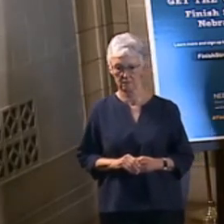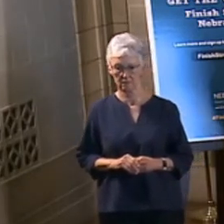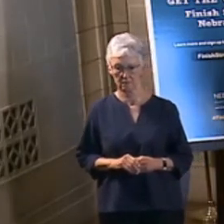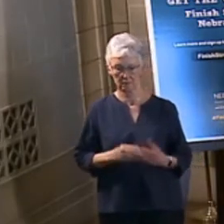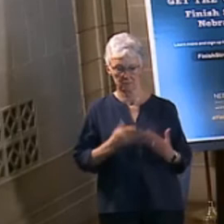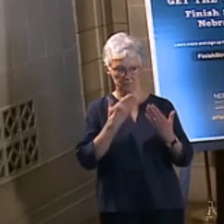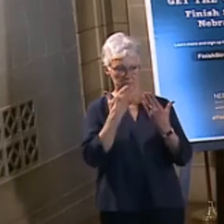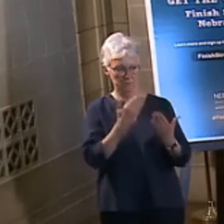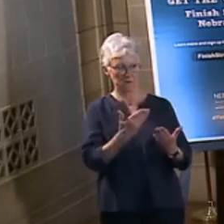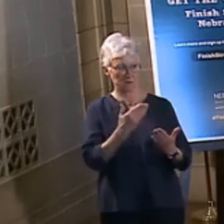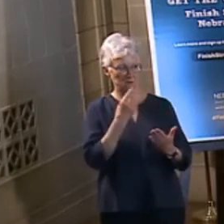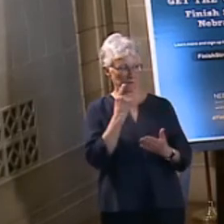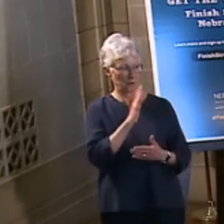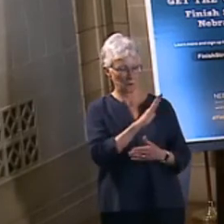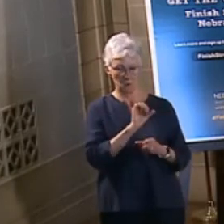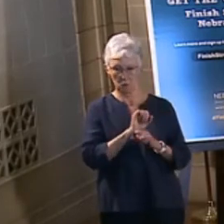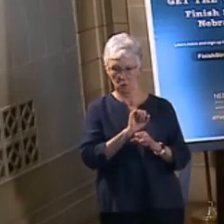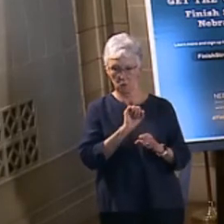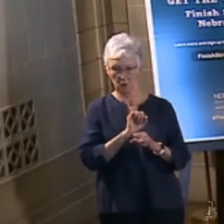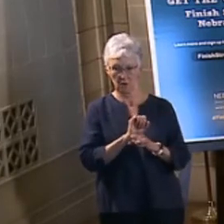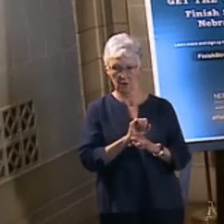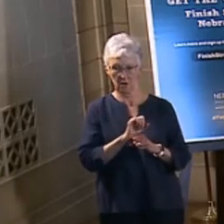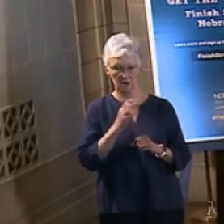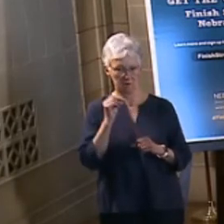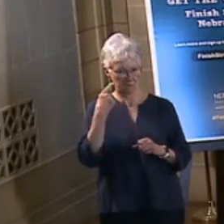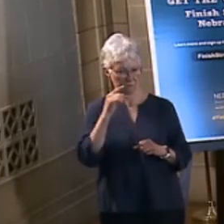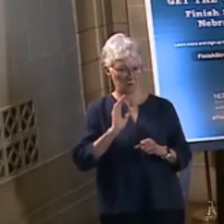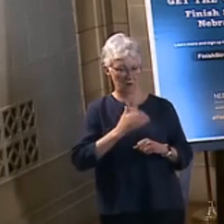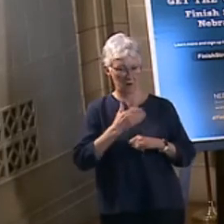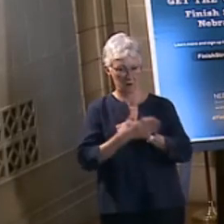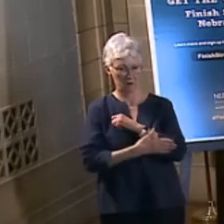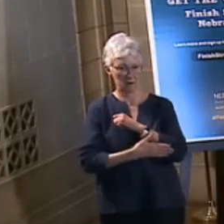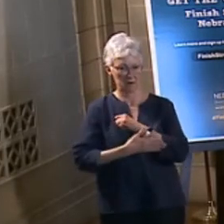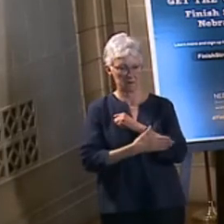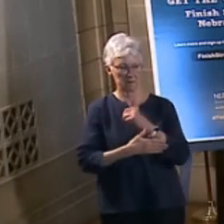Thank you for all that you do for our veterans, and thank you for what do for our country. Thank you, sir.